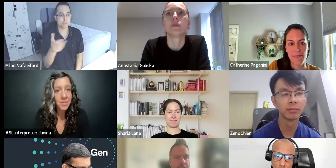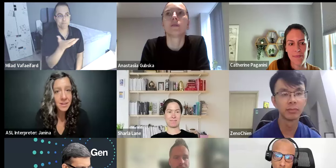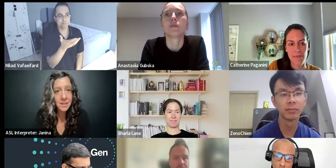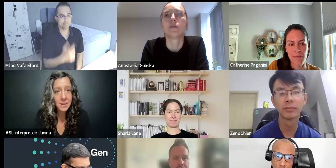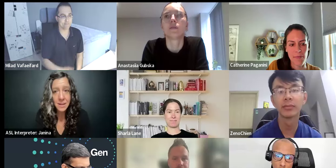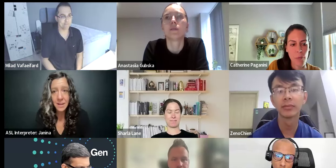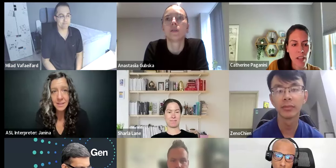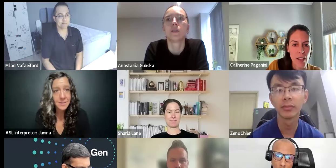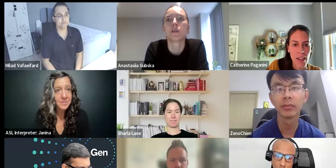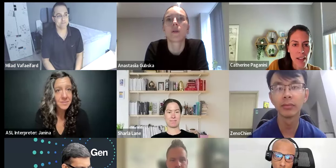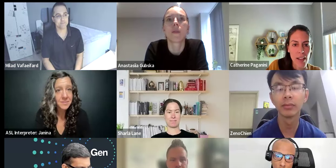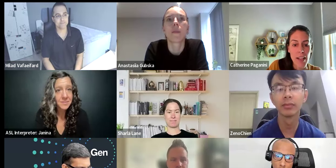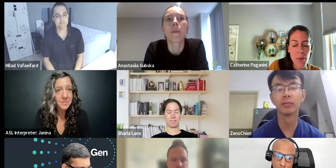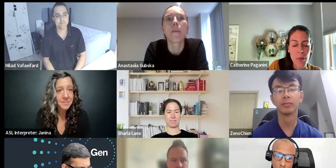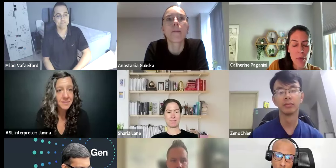Catherine?